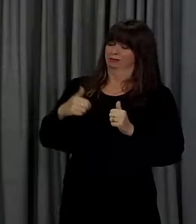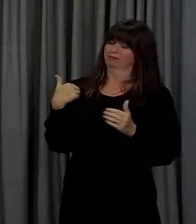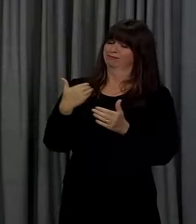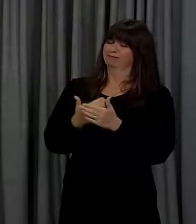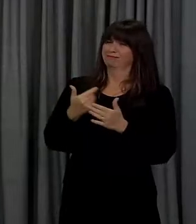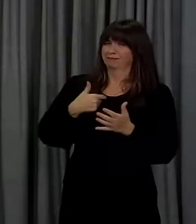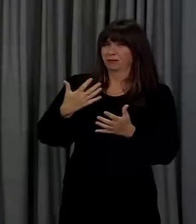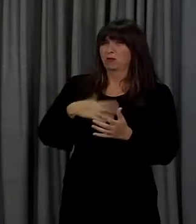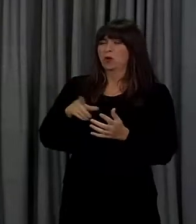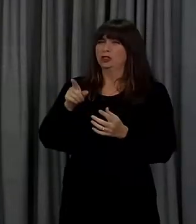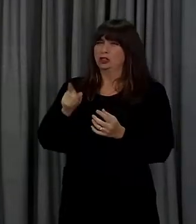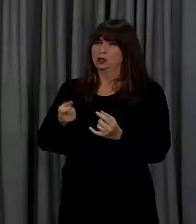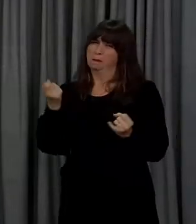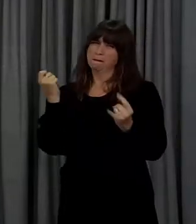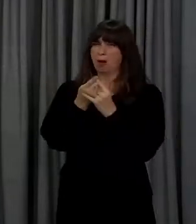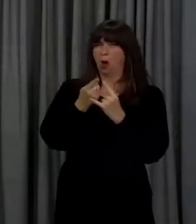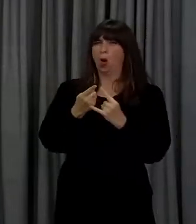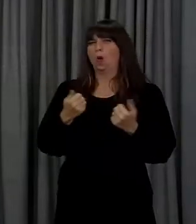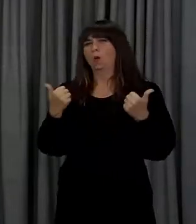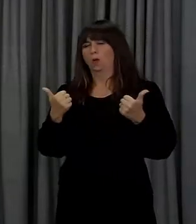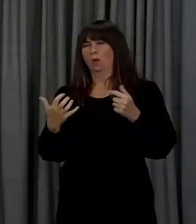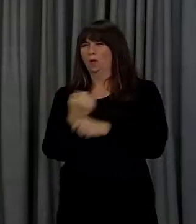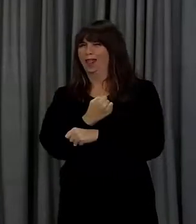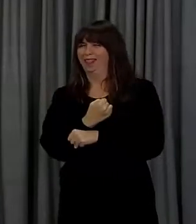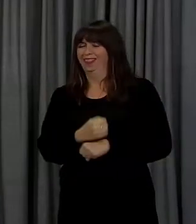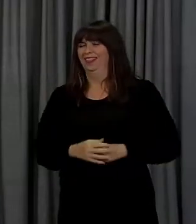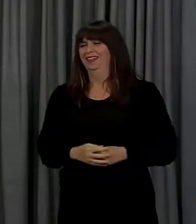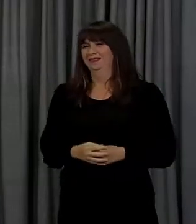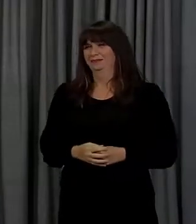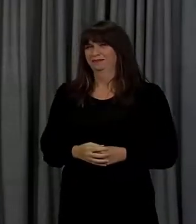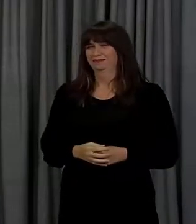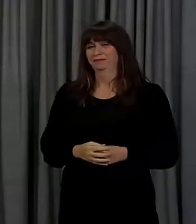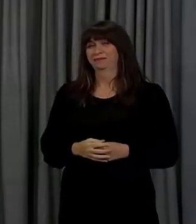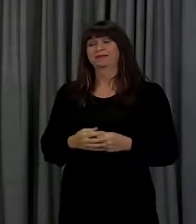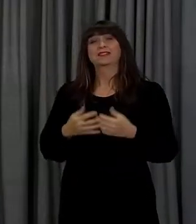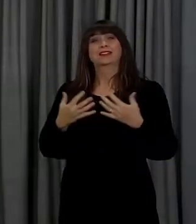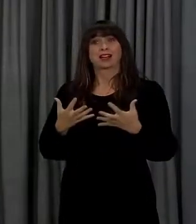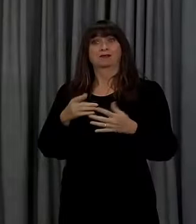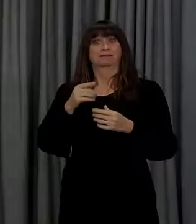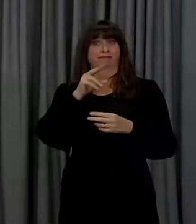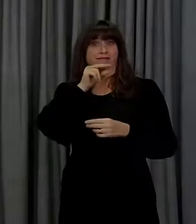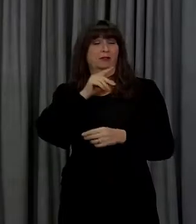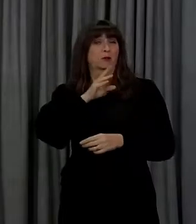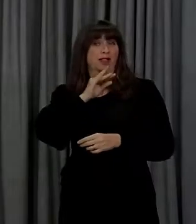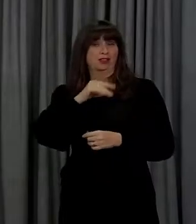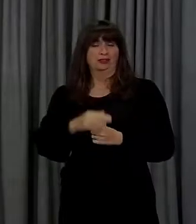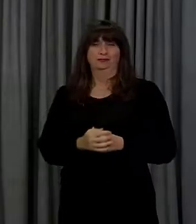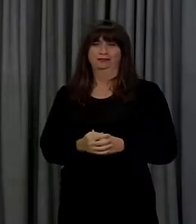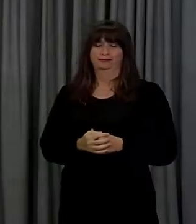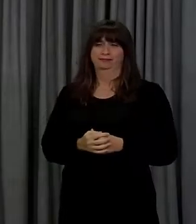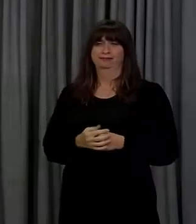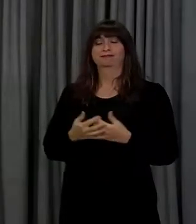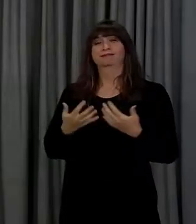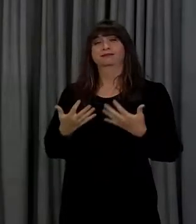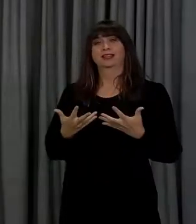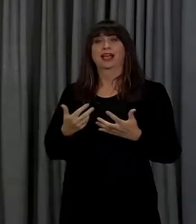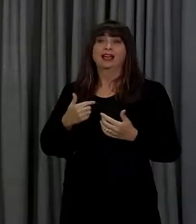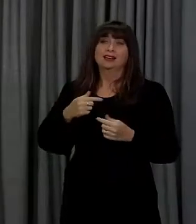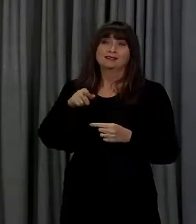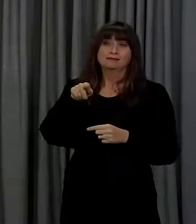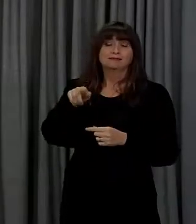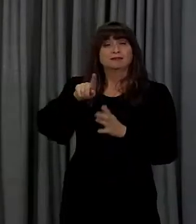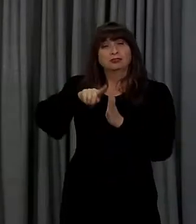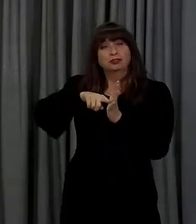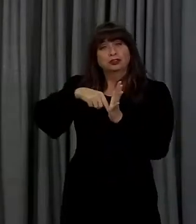we really want you to sock it to them this evening. Fel dwedodd Jamie, dwi eisiau canolbwyntio heddiw ar y gwaith ni wedi bod yn